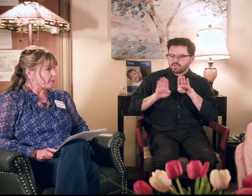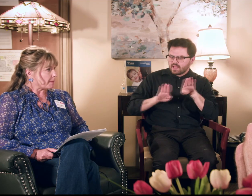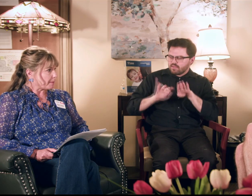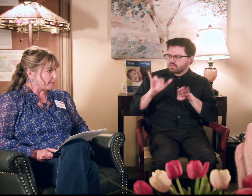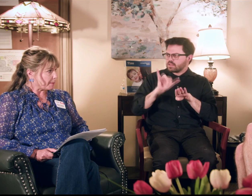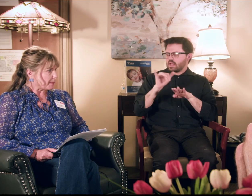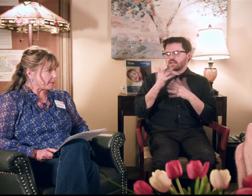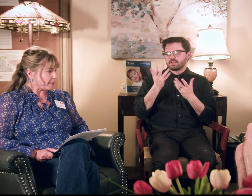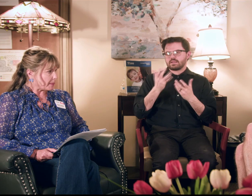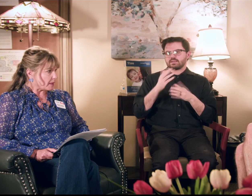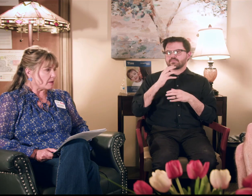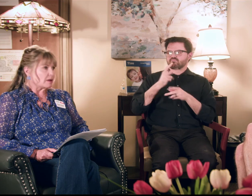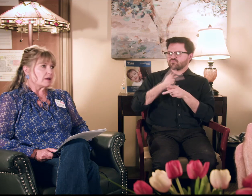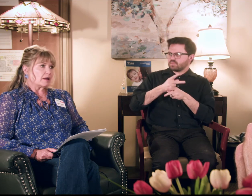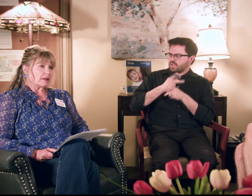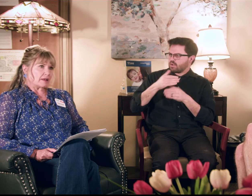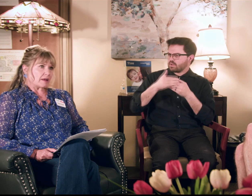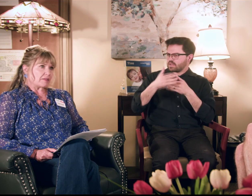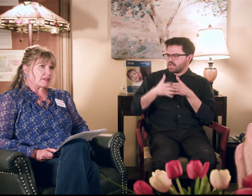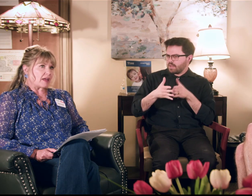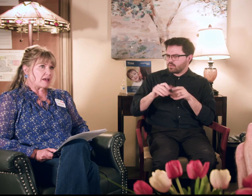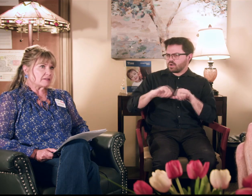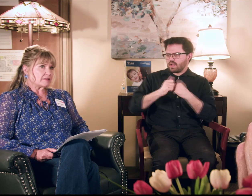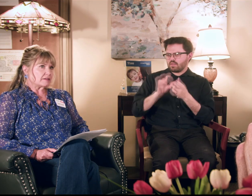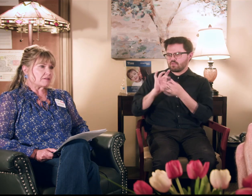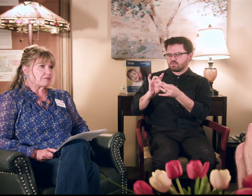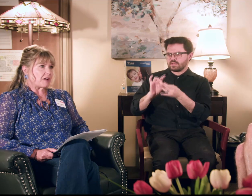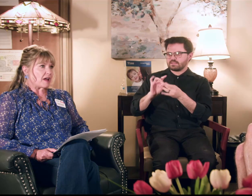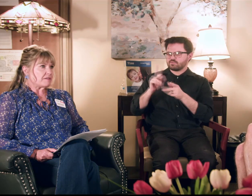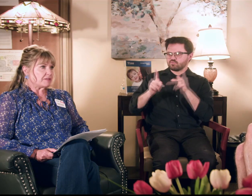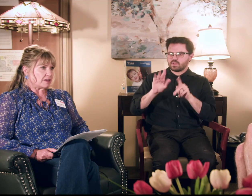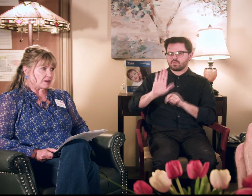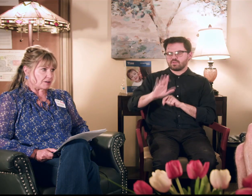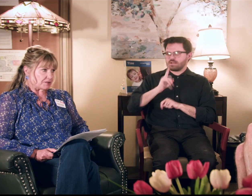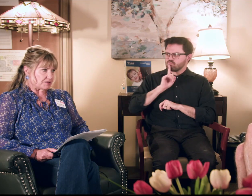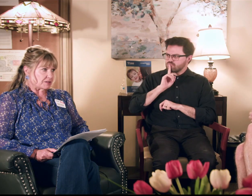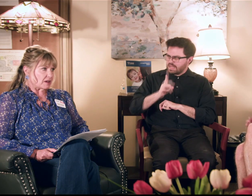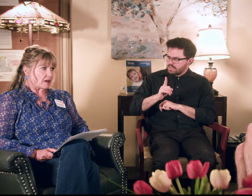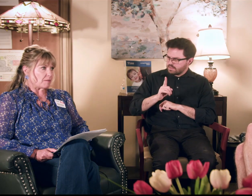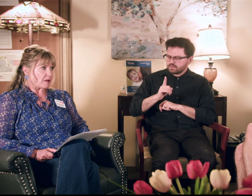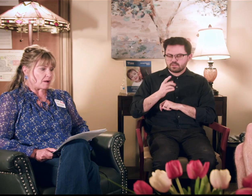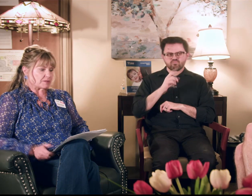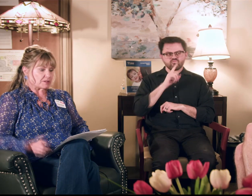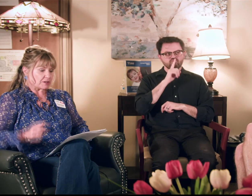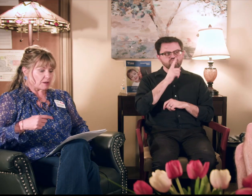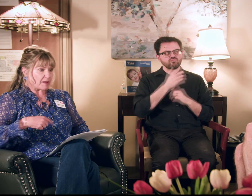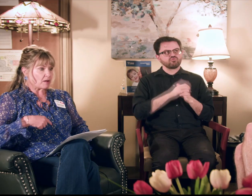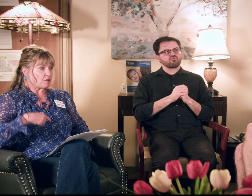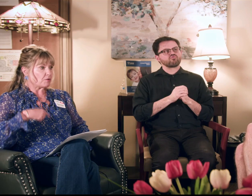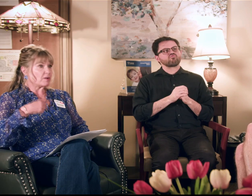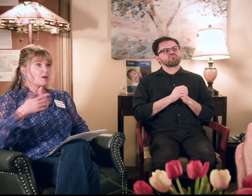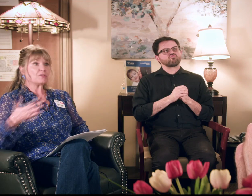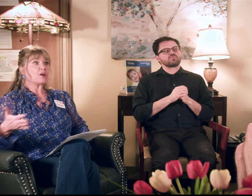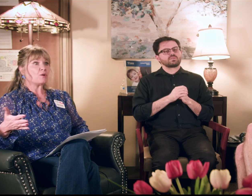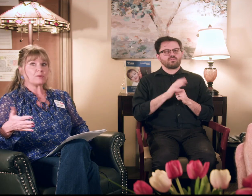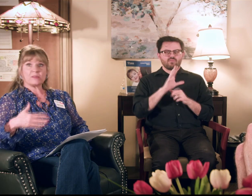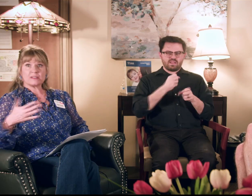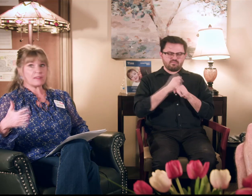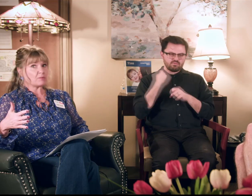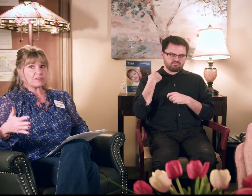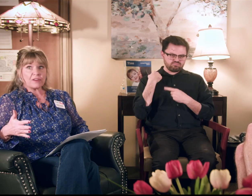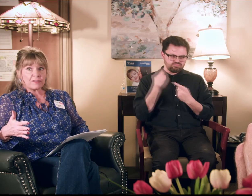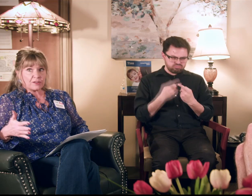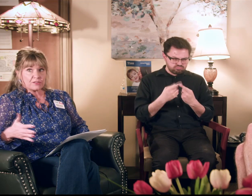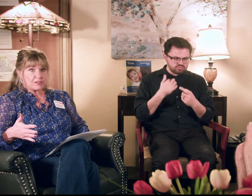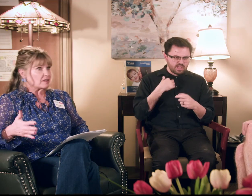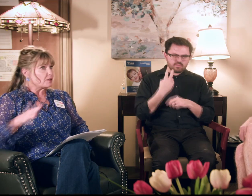reality that which people are living in? Yeah, the last 5 years, I was looking back over, we all know when